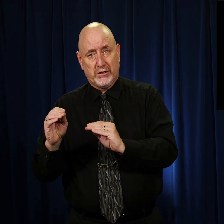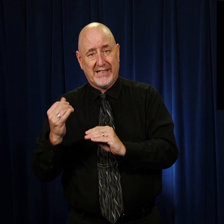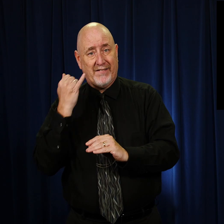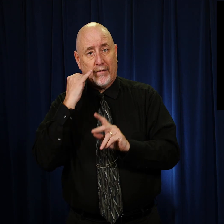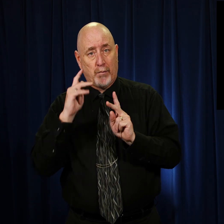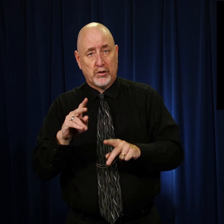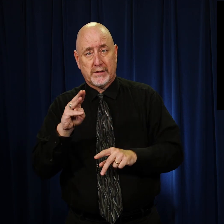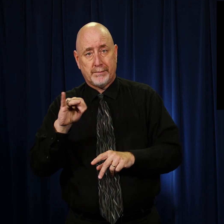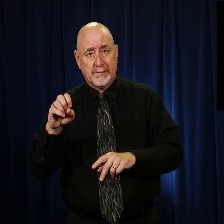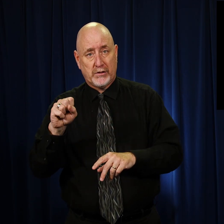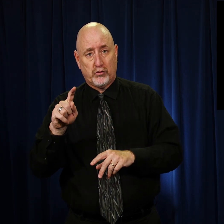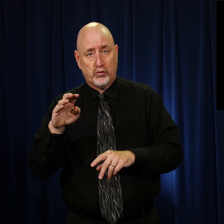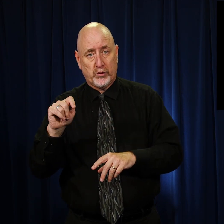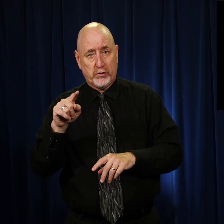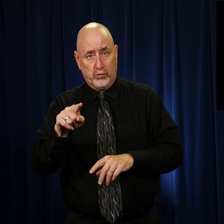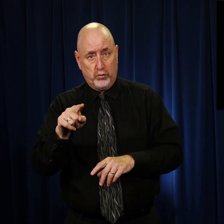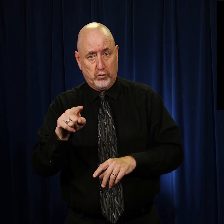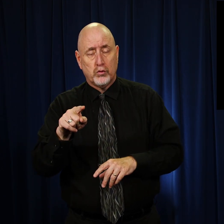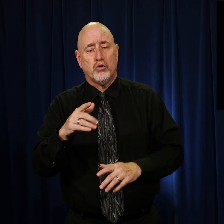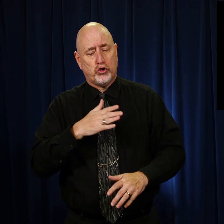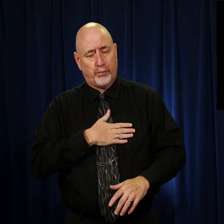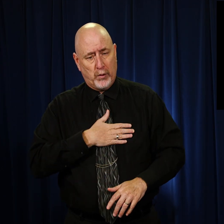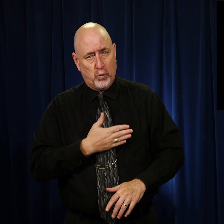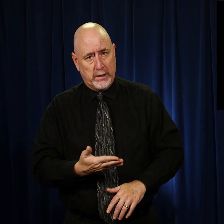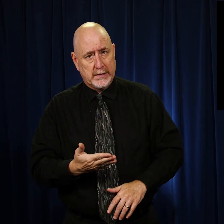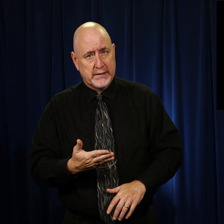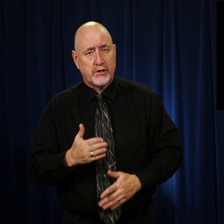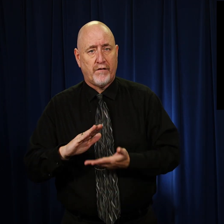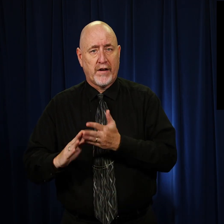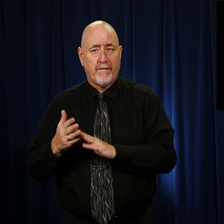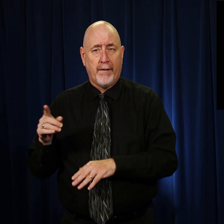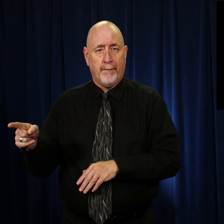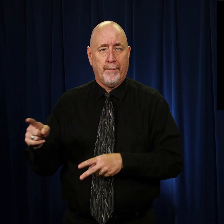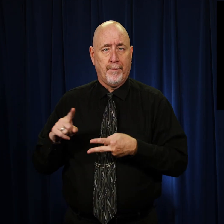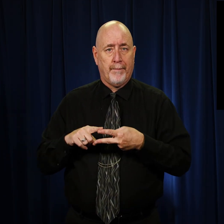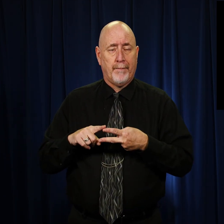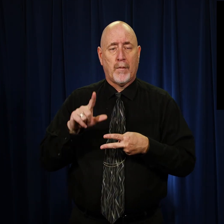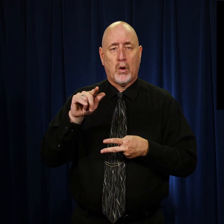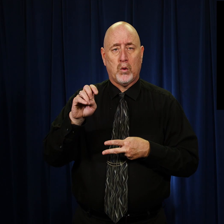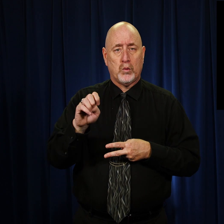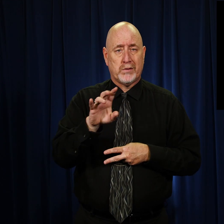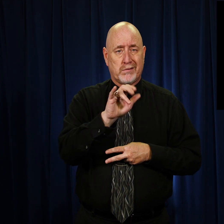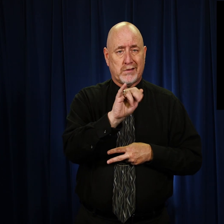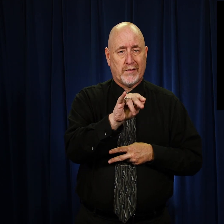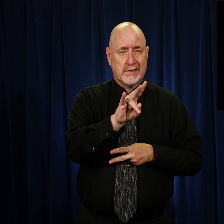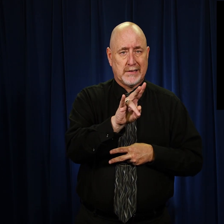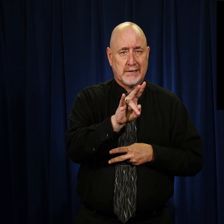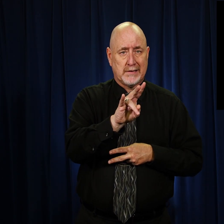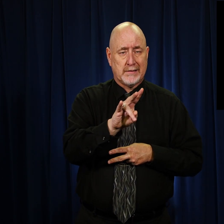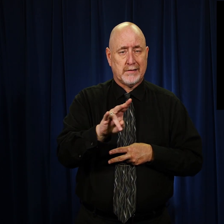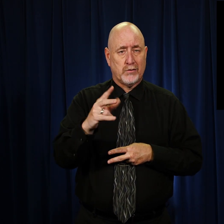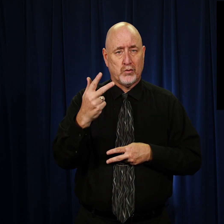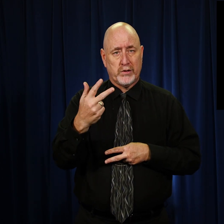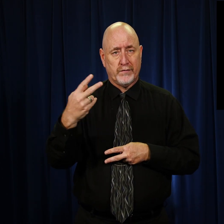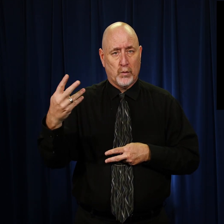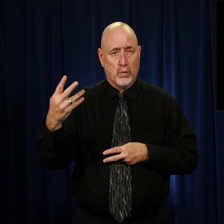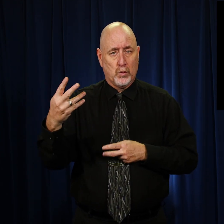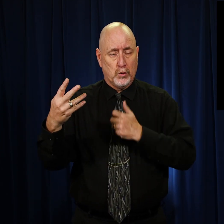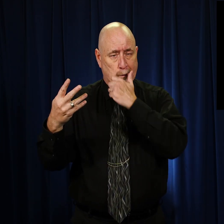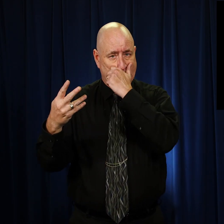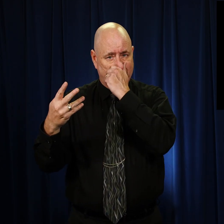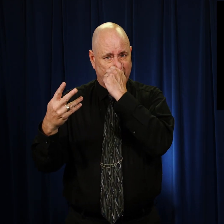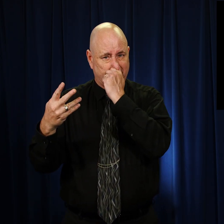when someone mistreats you, you should be willing to forgive. In Luke chapter 17, verses 3 and